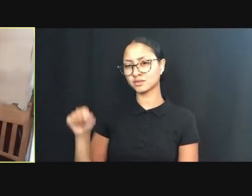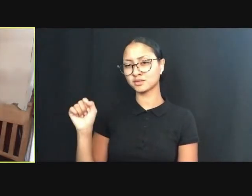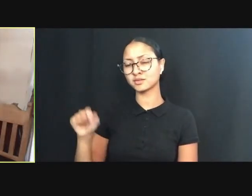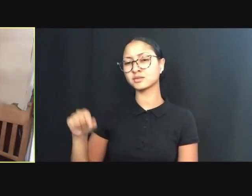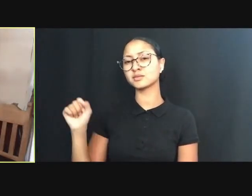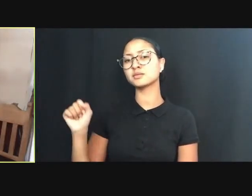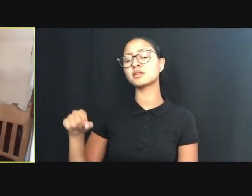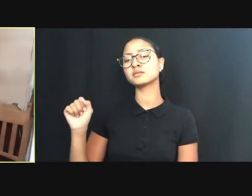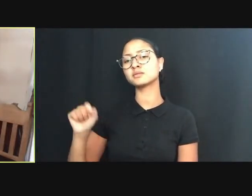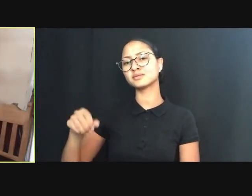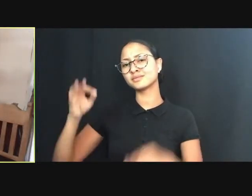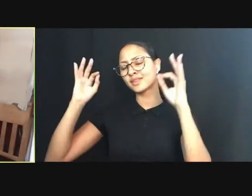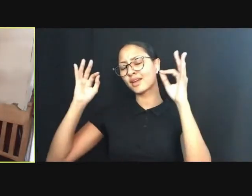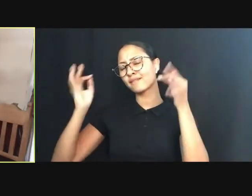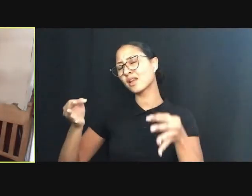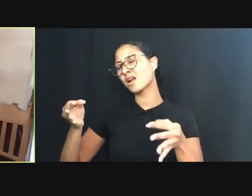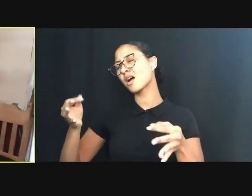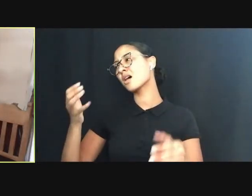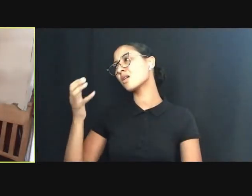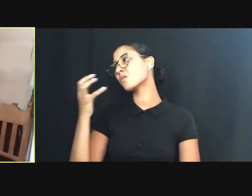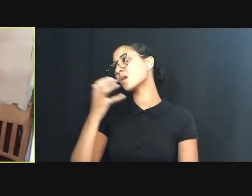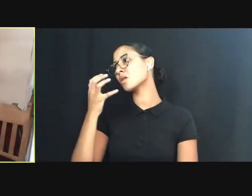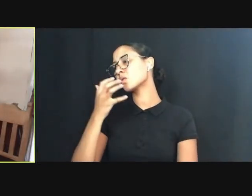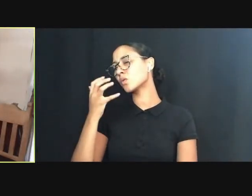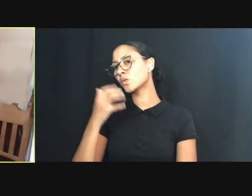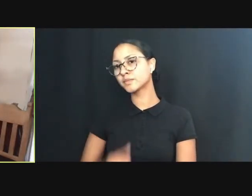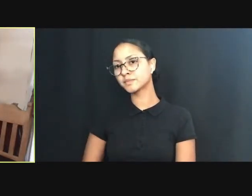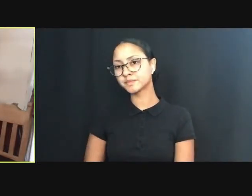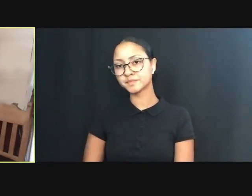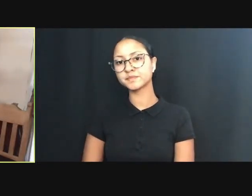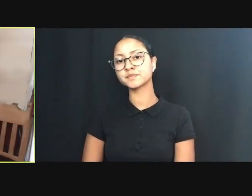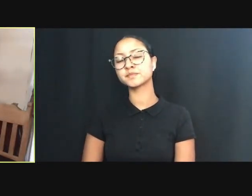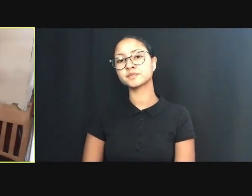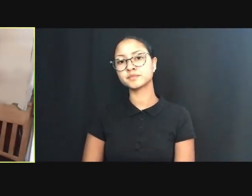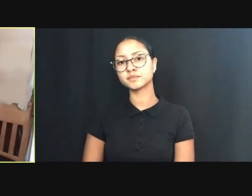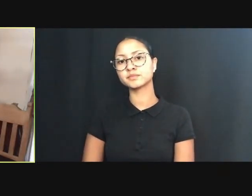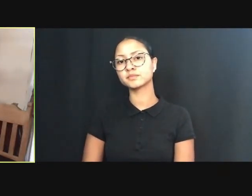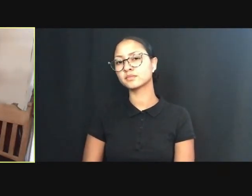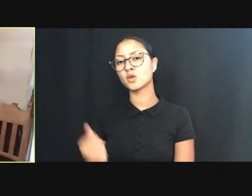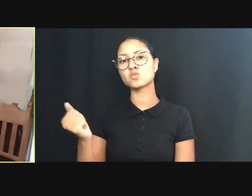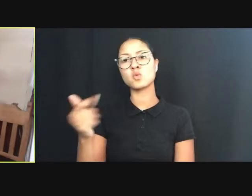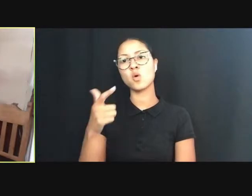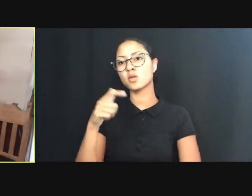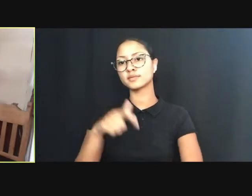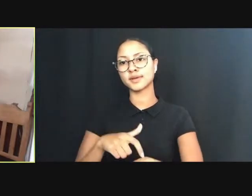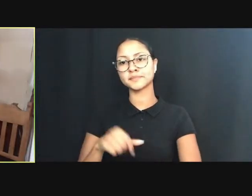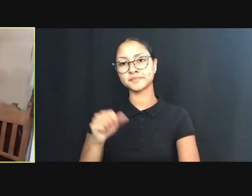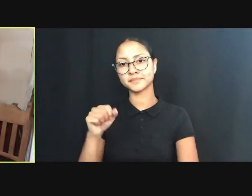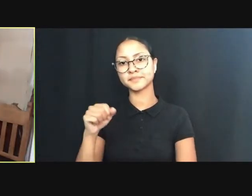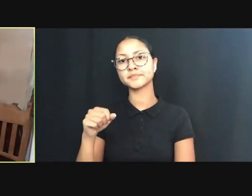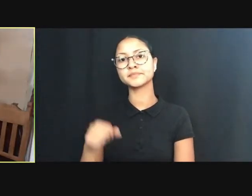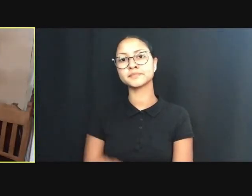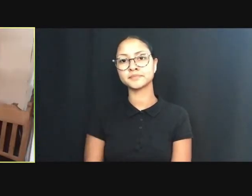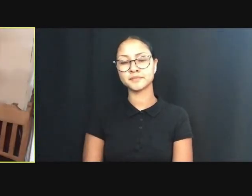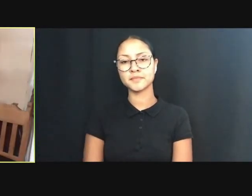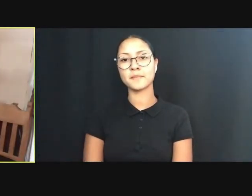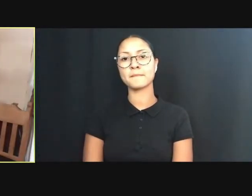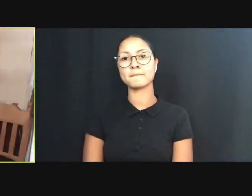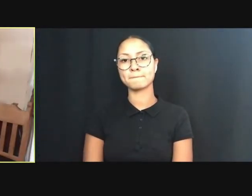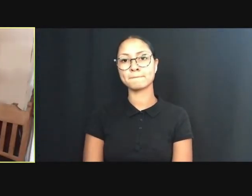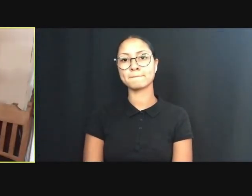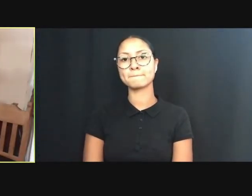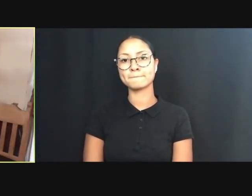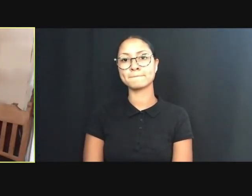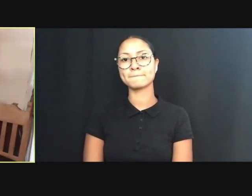Absolutely. Oh my God, all the time. I'm definitely one of those people that, like, you know, they get the side eye. I